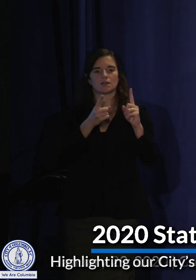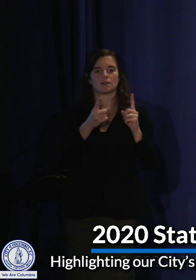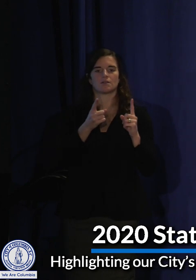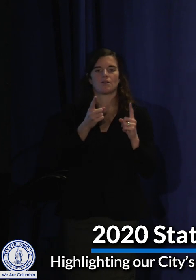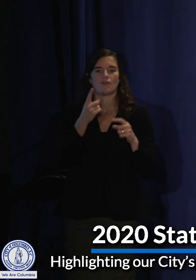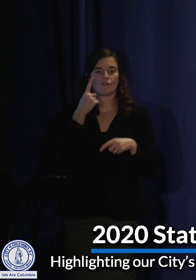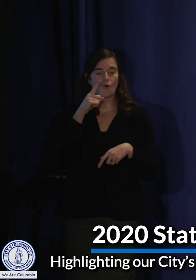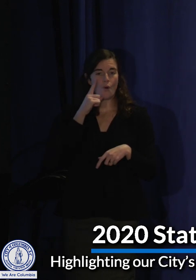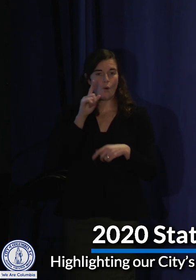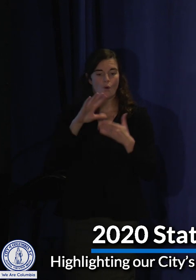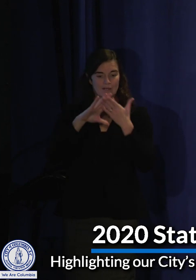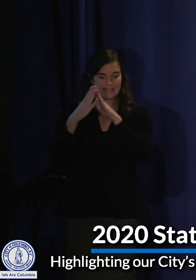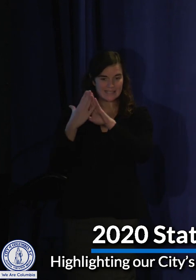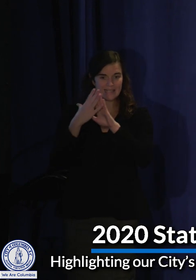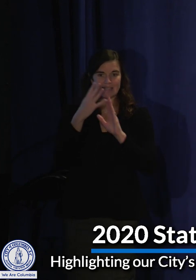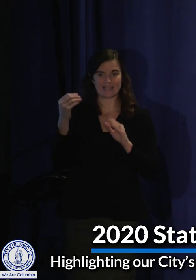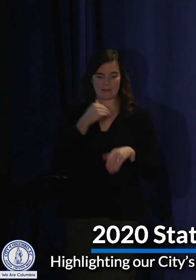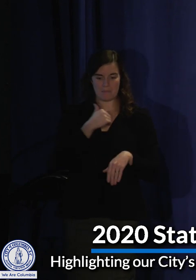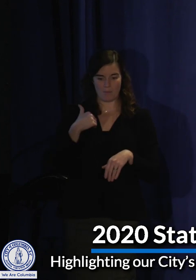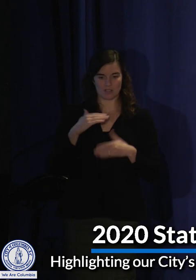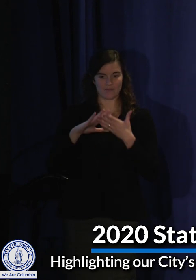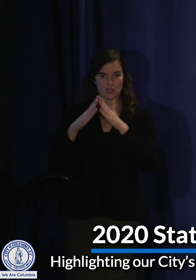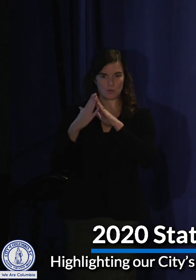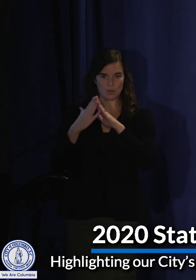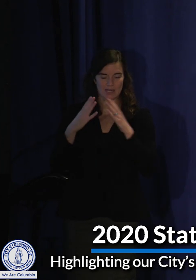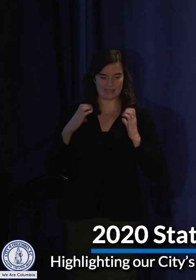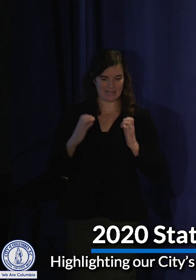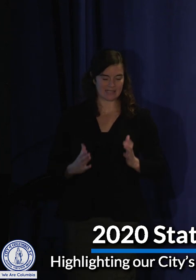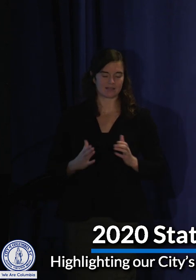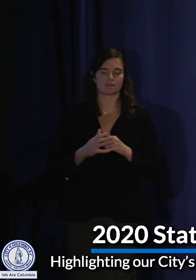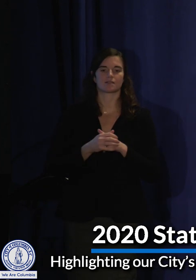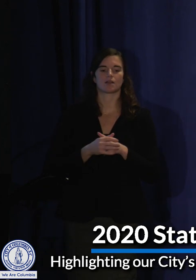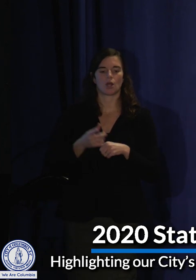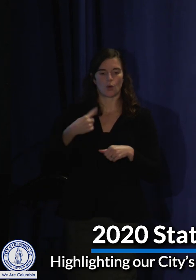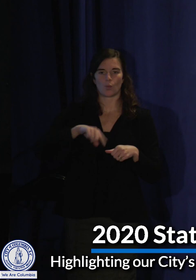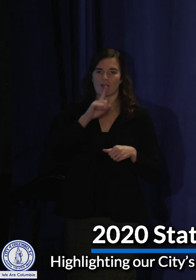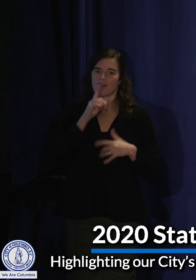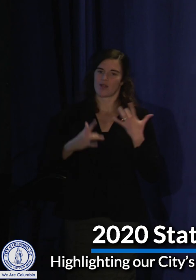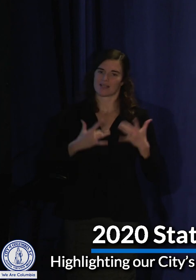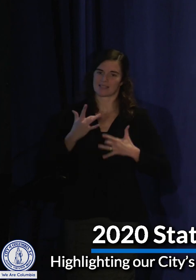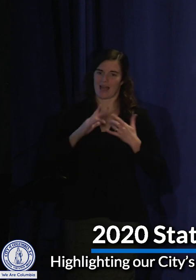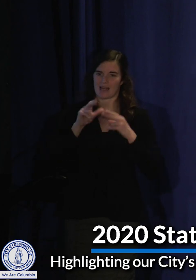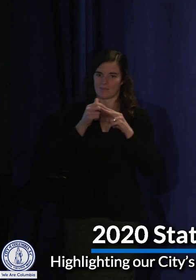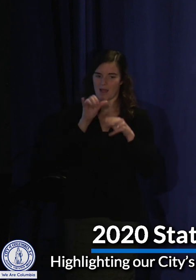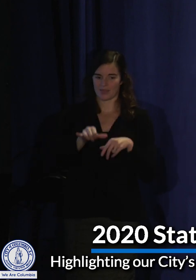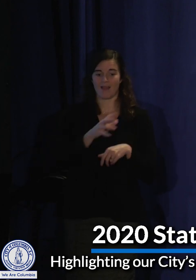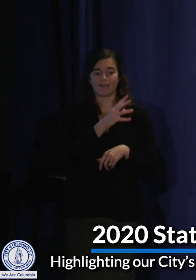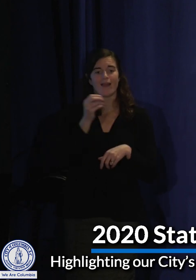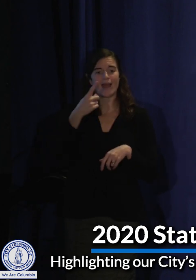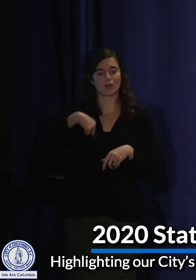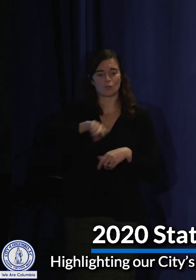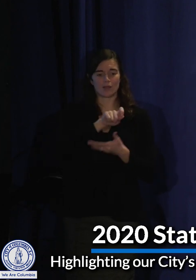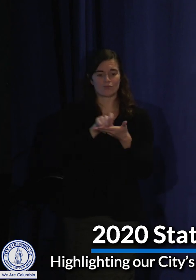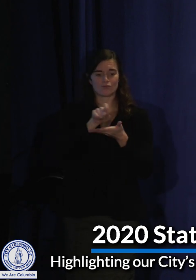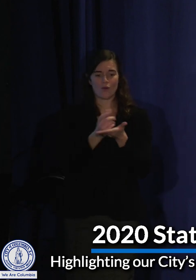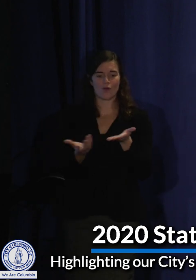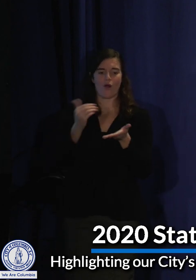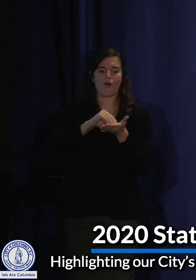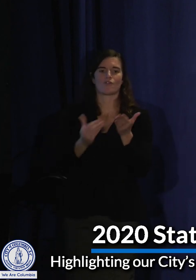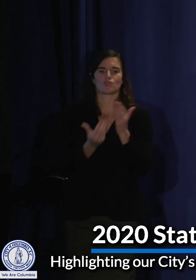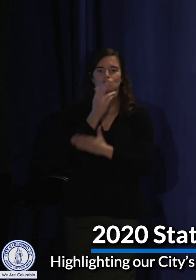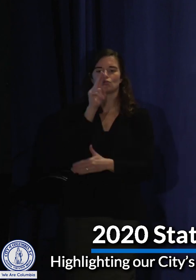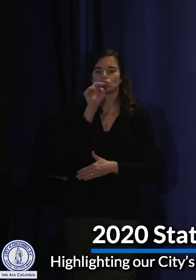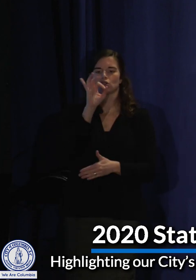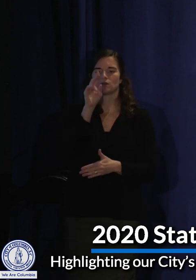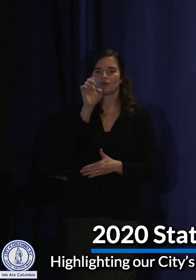our citizens and members of our community in exciting and innovative ways. We also rewrote and adopted a new unified development ordinance,